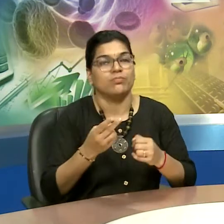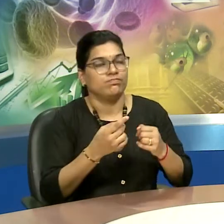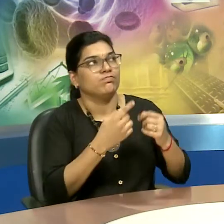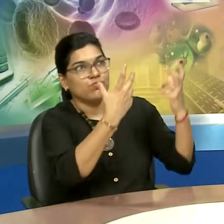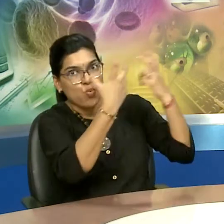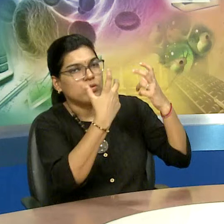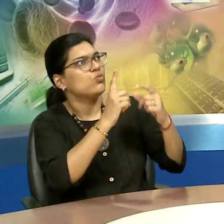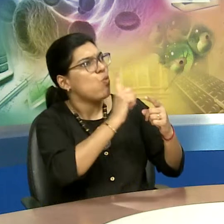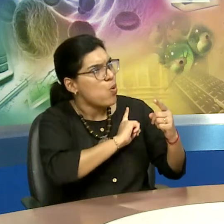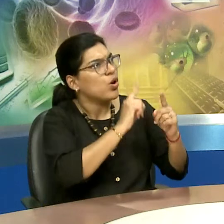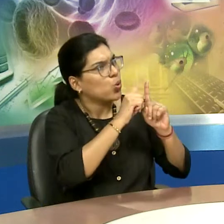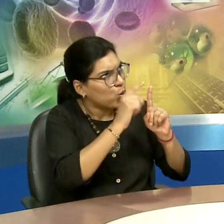Ninth point,